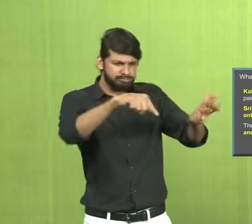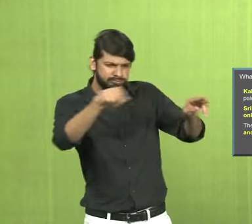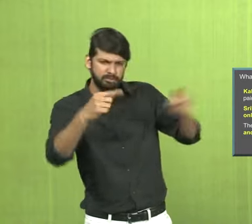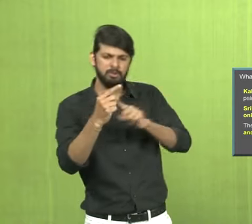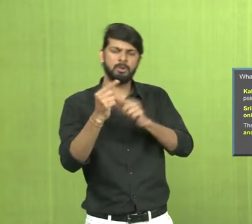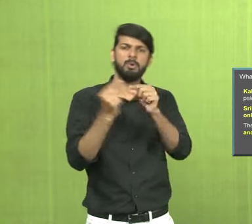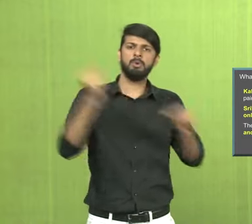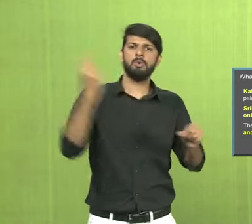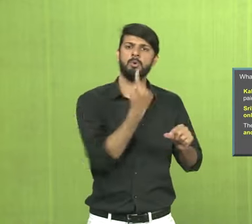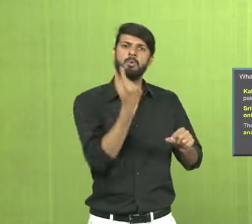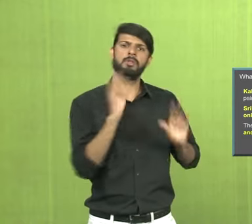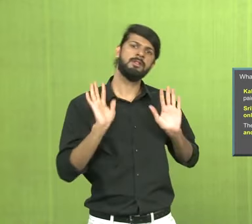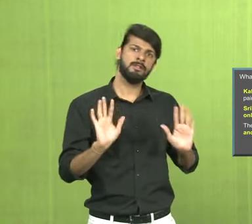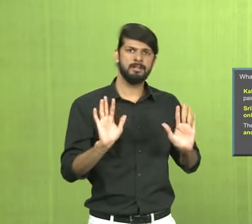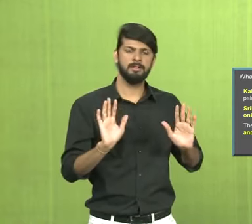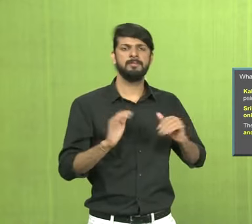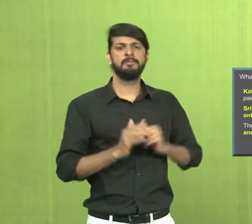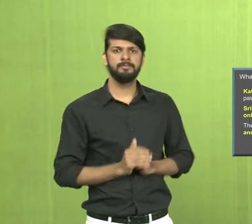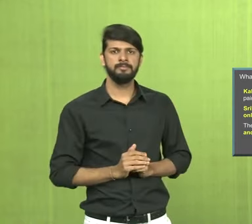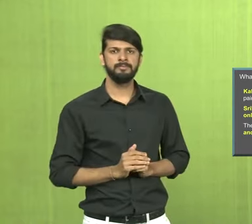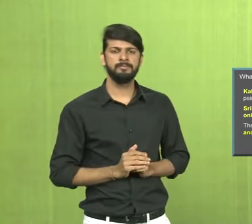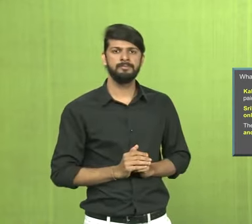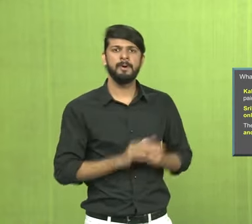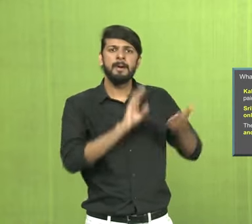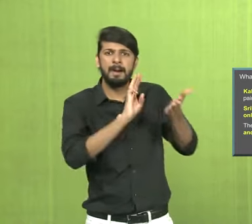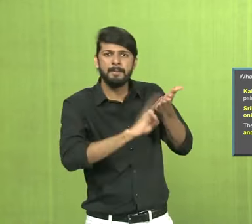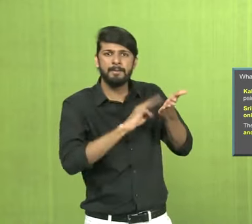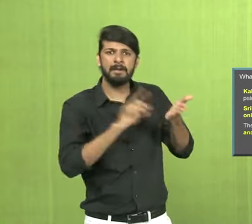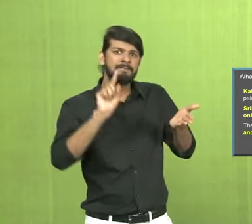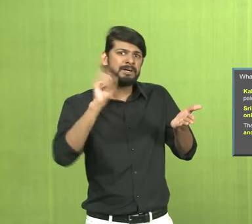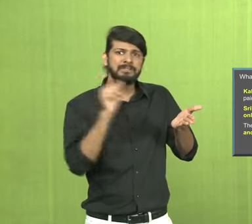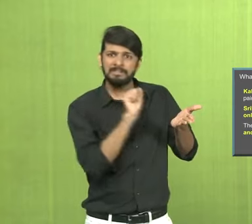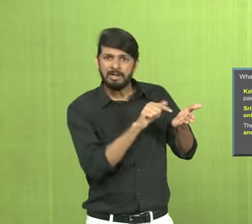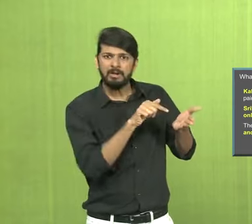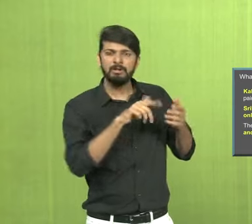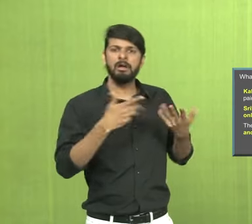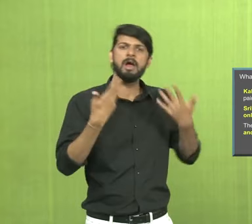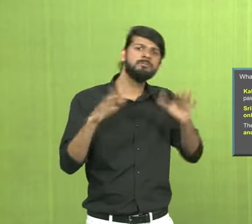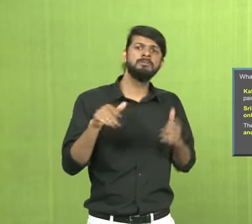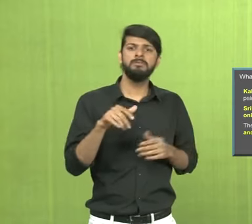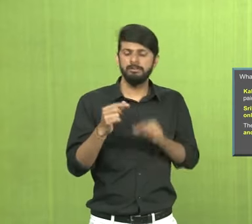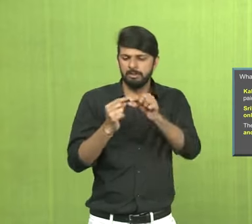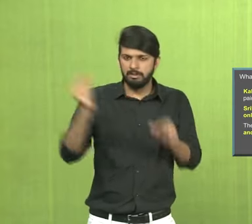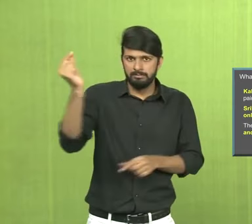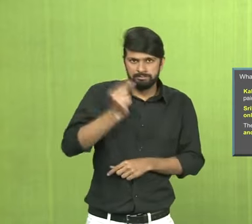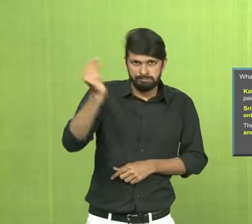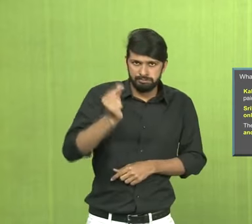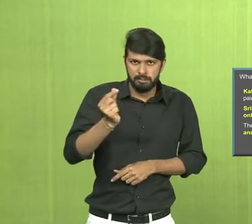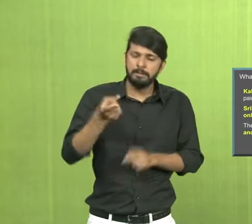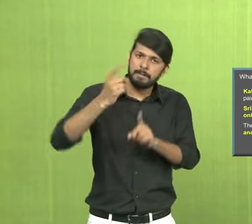only the use of the kalam or the pen. The second style, which is Machili Patanam,